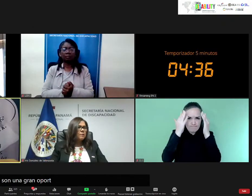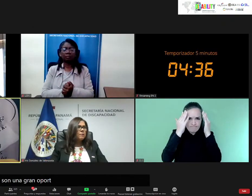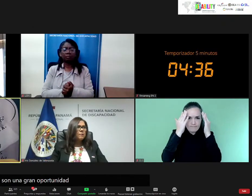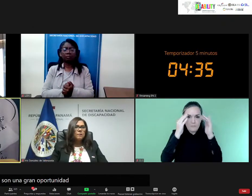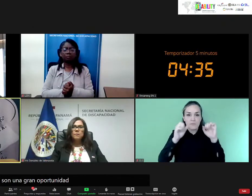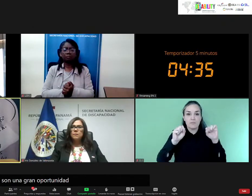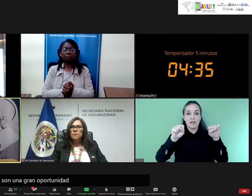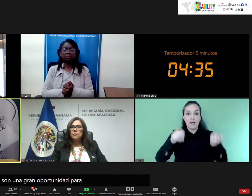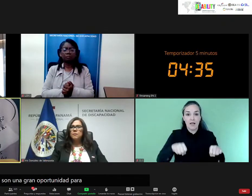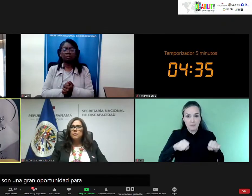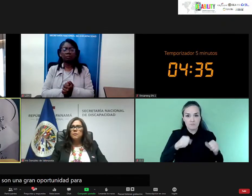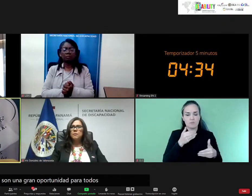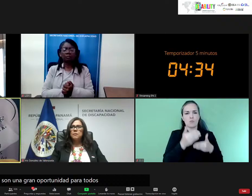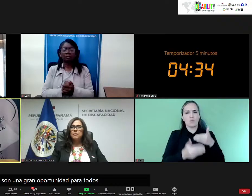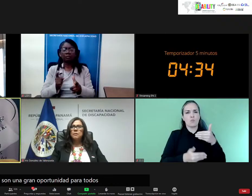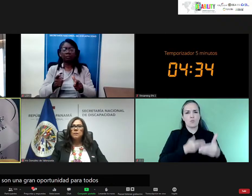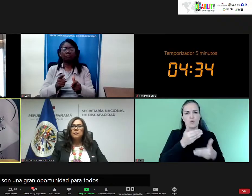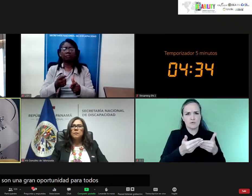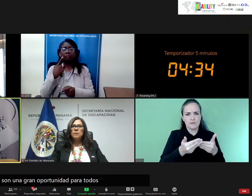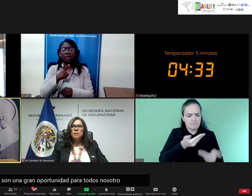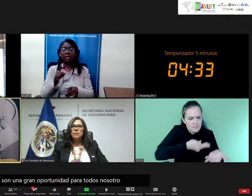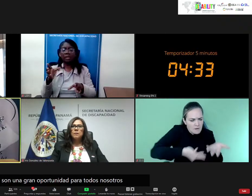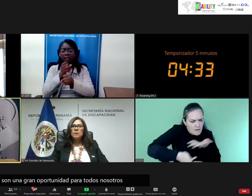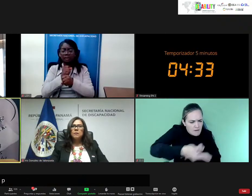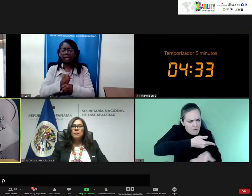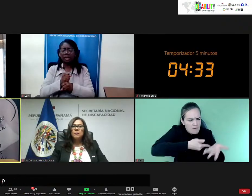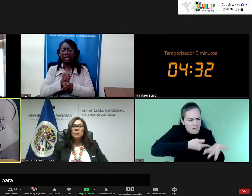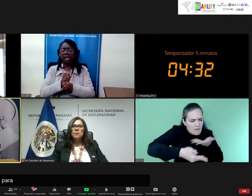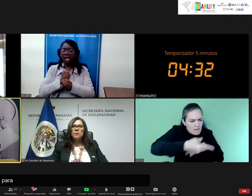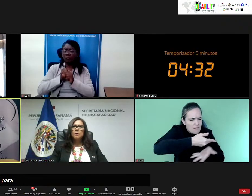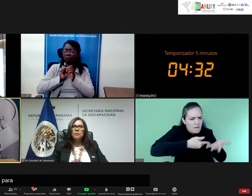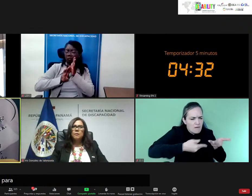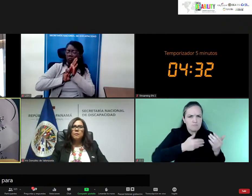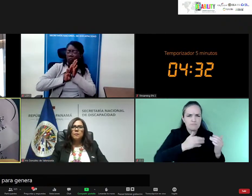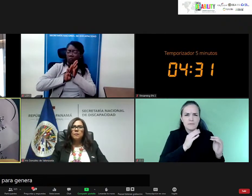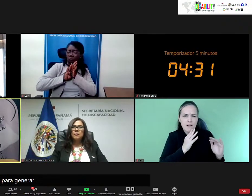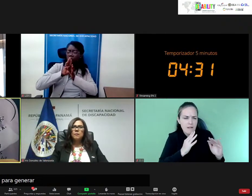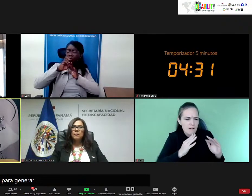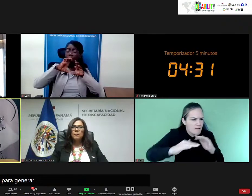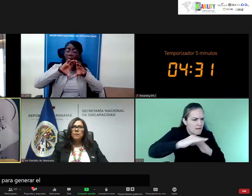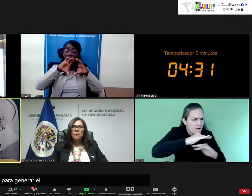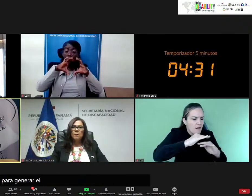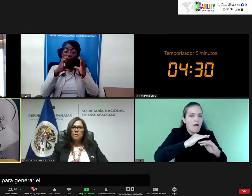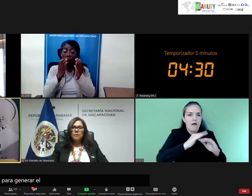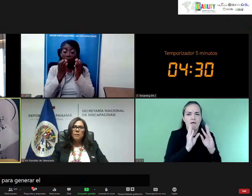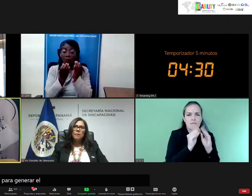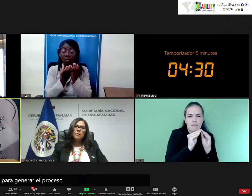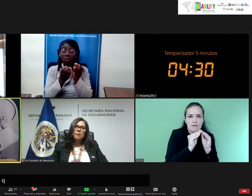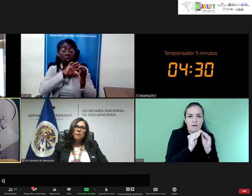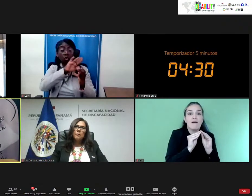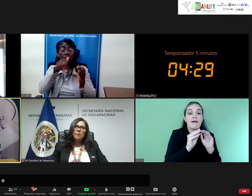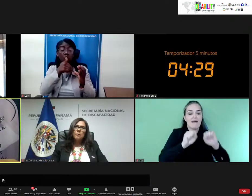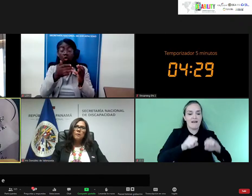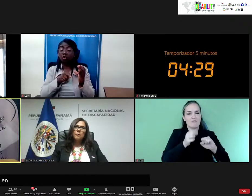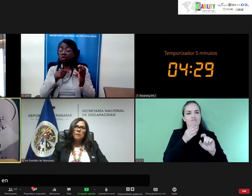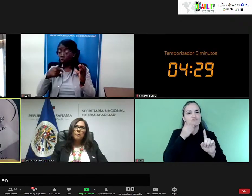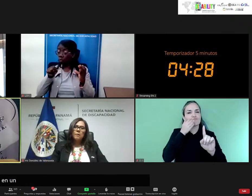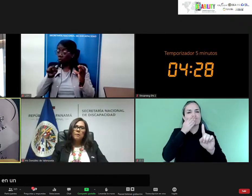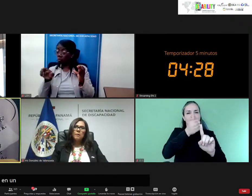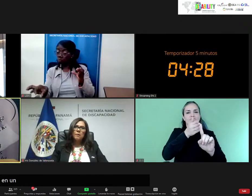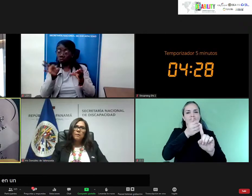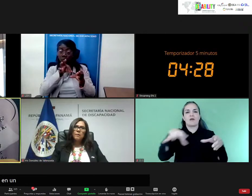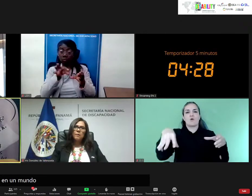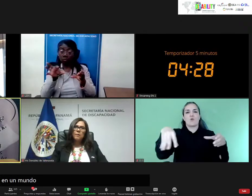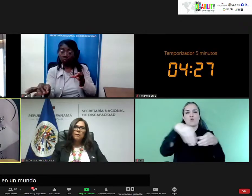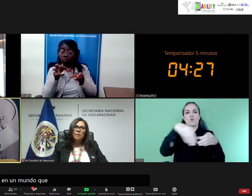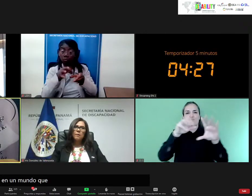where everyone is included and can enjoy their human rights i